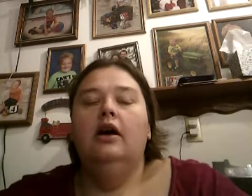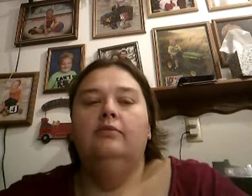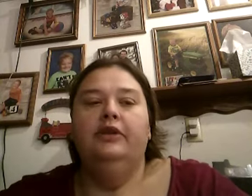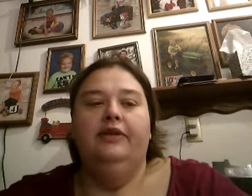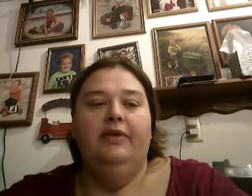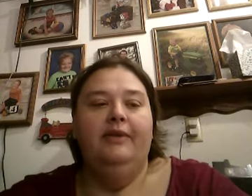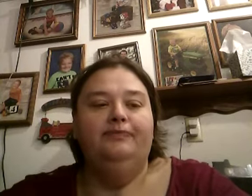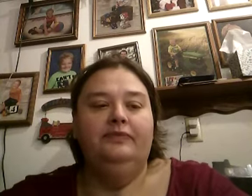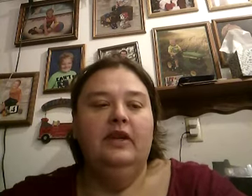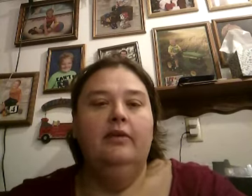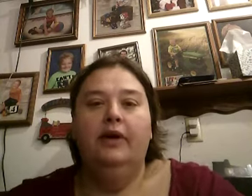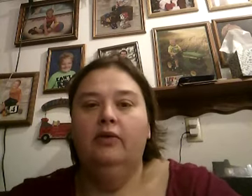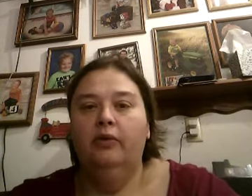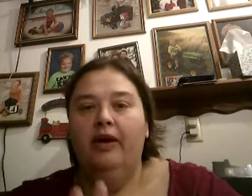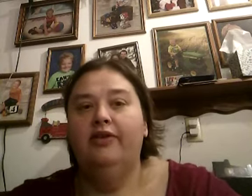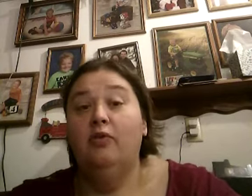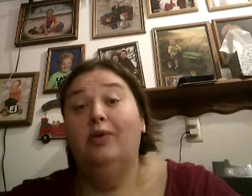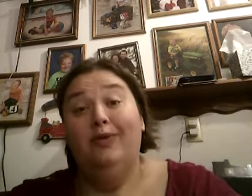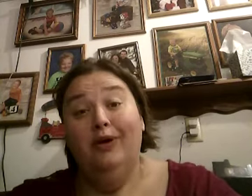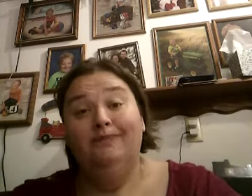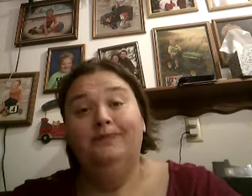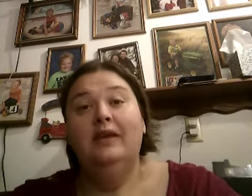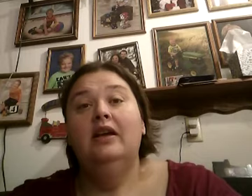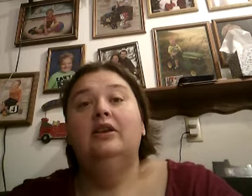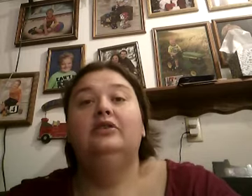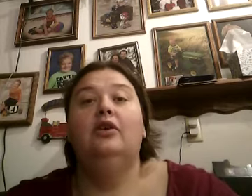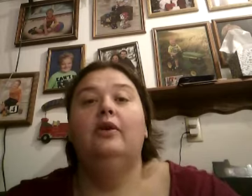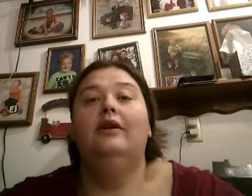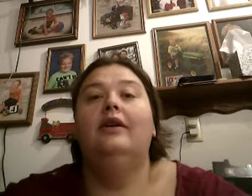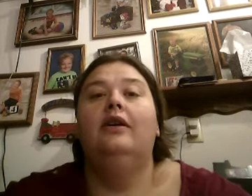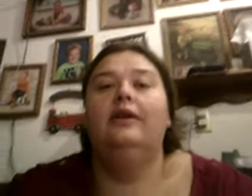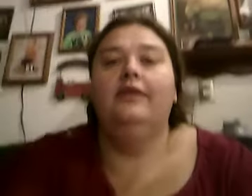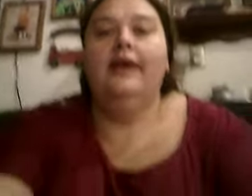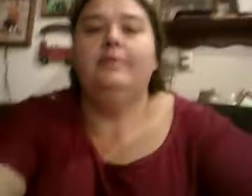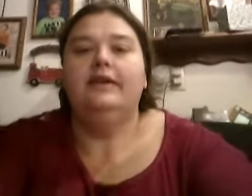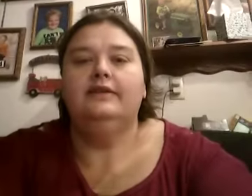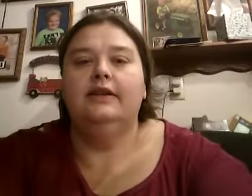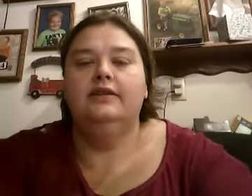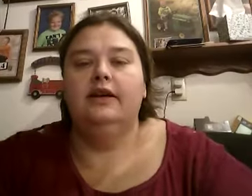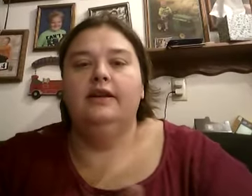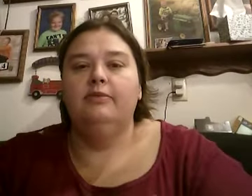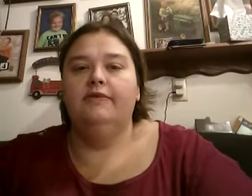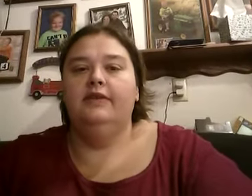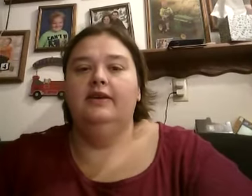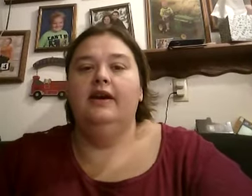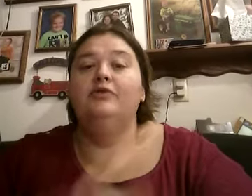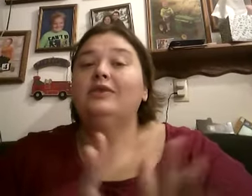we're dealing with that. But we're better than what we were. So, that being said, sorry, I had to move the... I'm doing this on